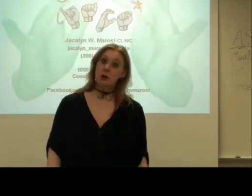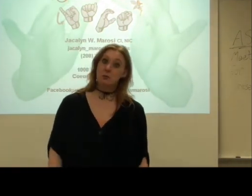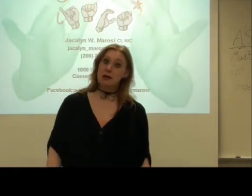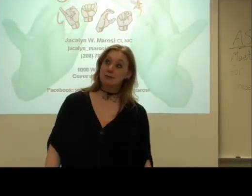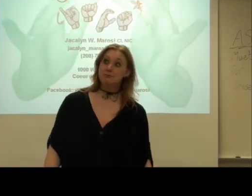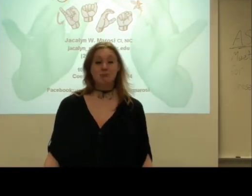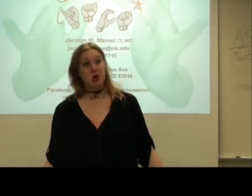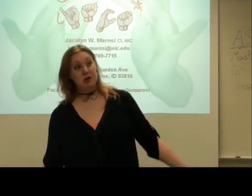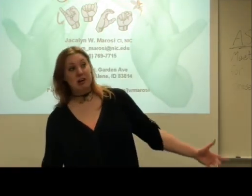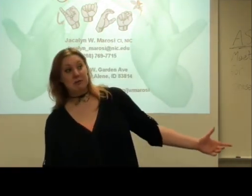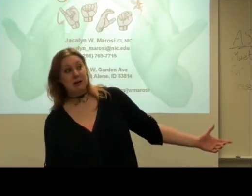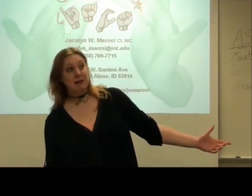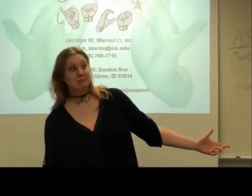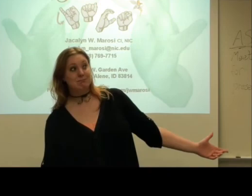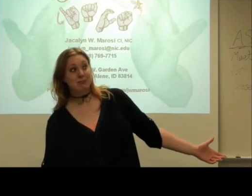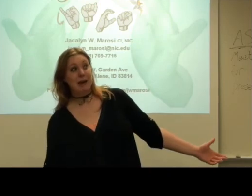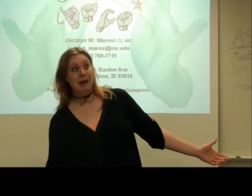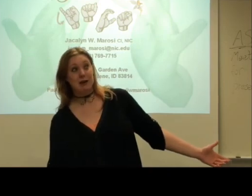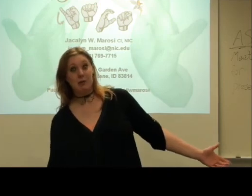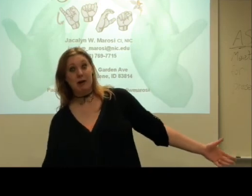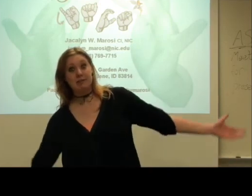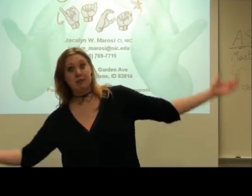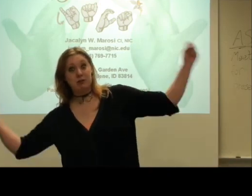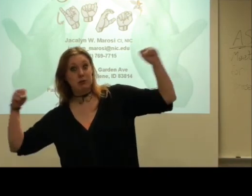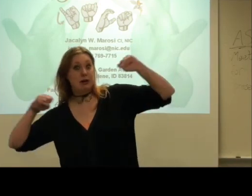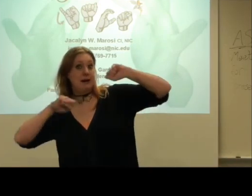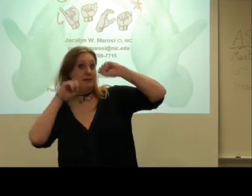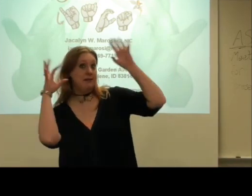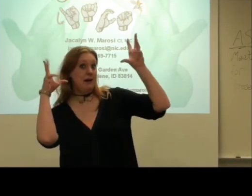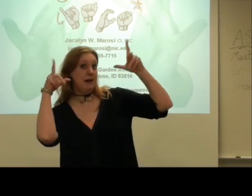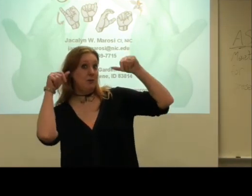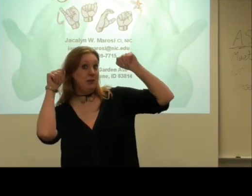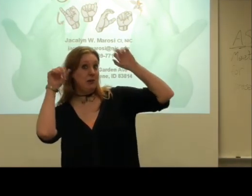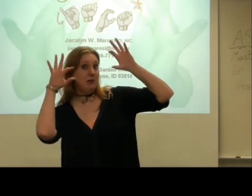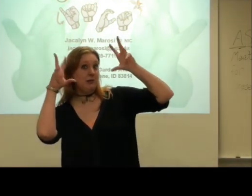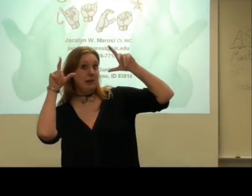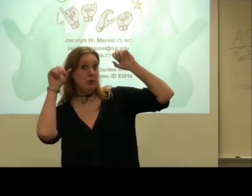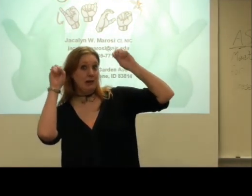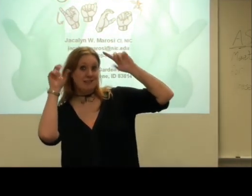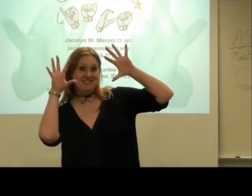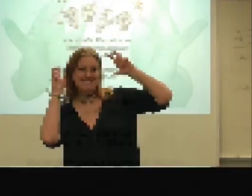call me, contact me, and otherwise enjoy signing with your little ones.